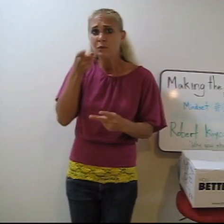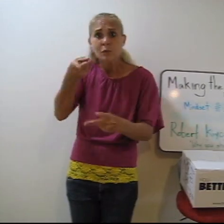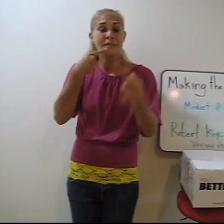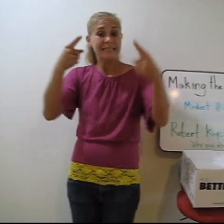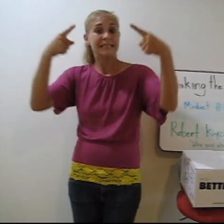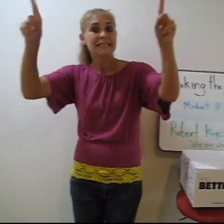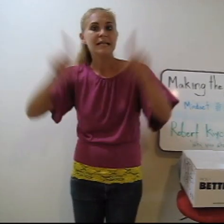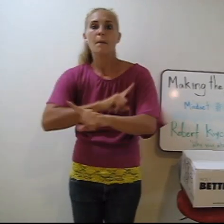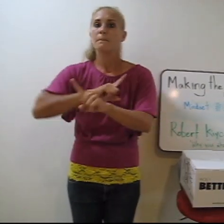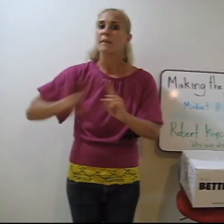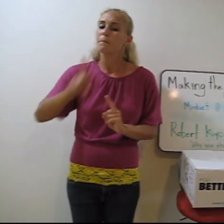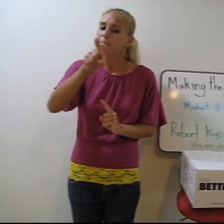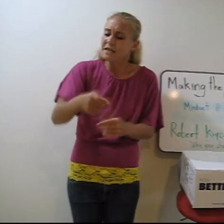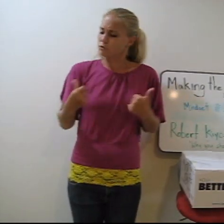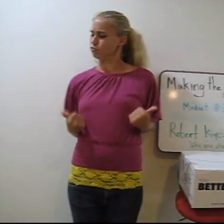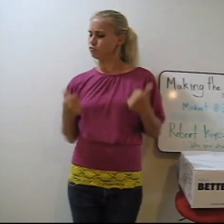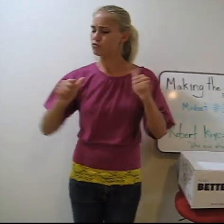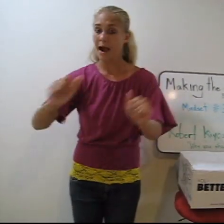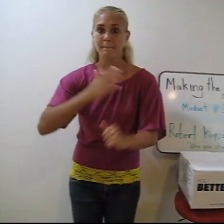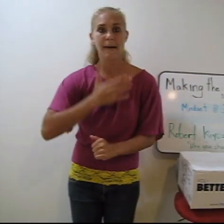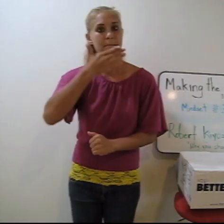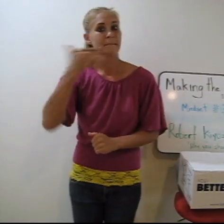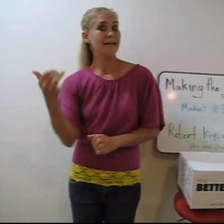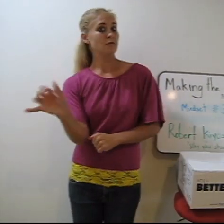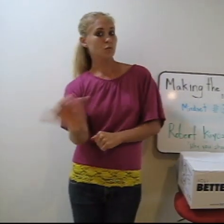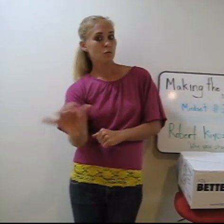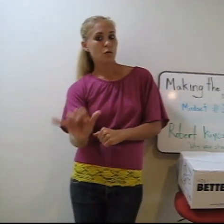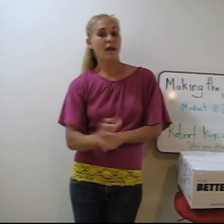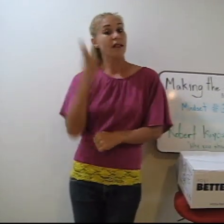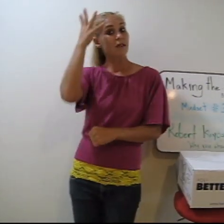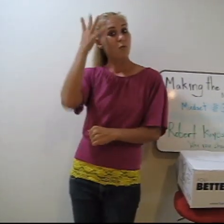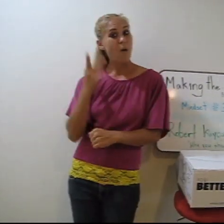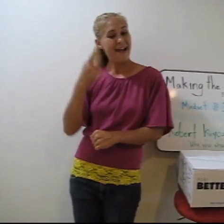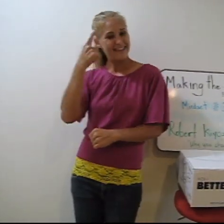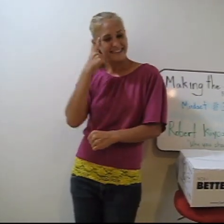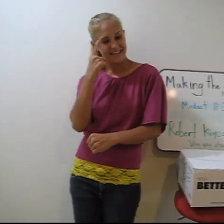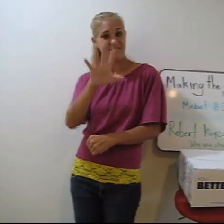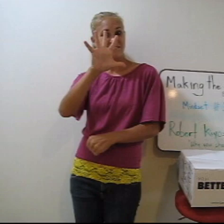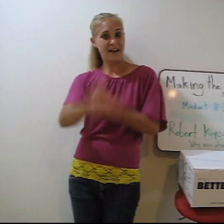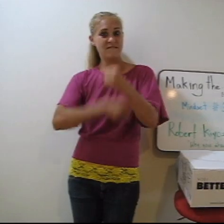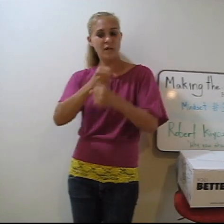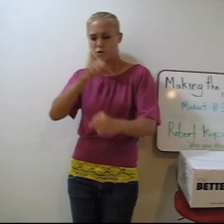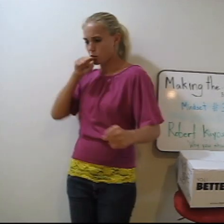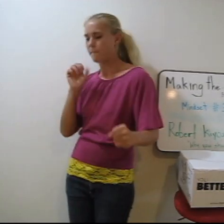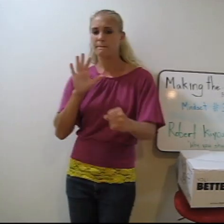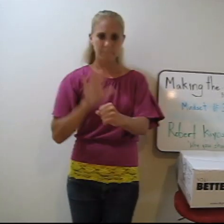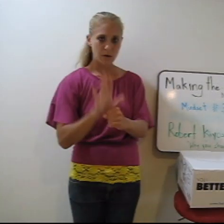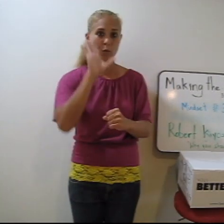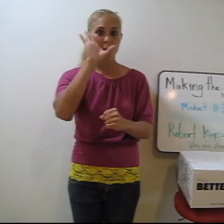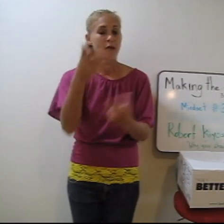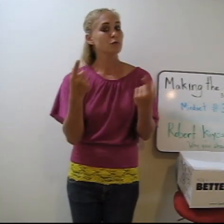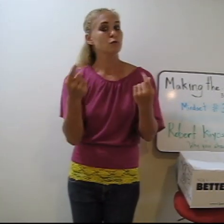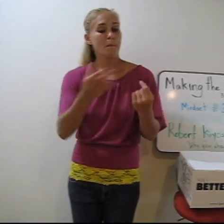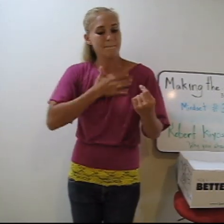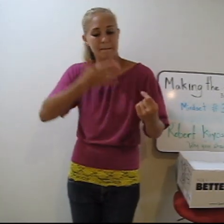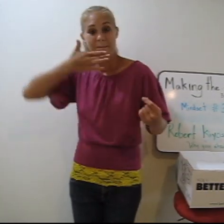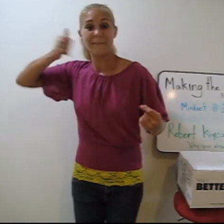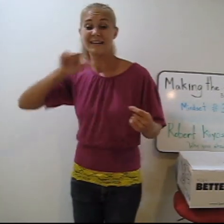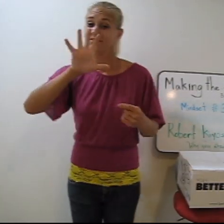have to give your best also. And so that's why I say consider it a 5-year commitment, that you'll do your best for 5 years. I can almost